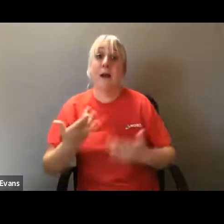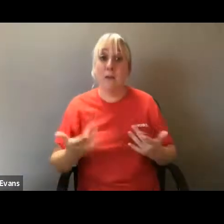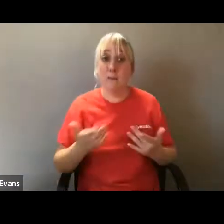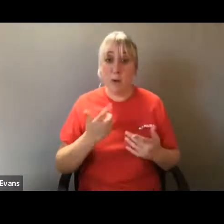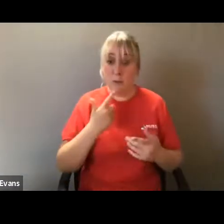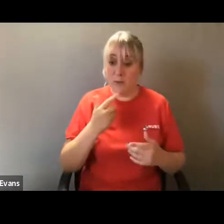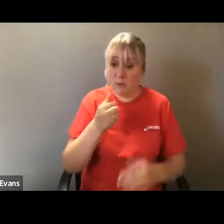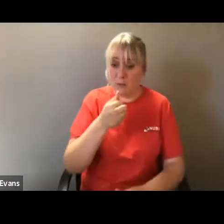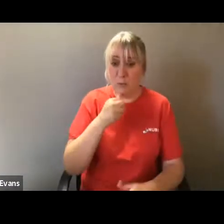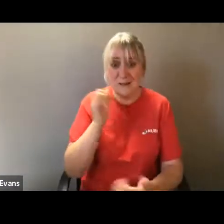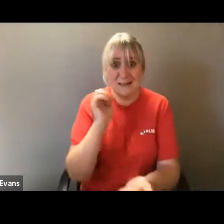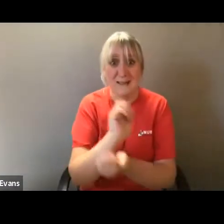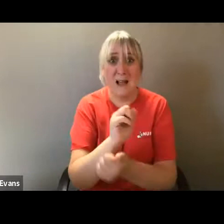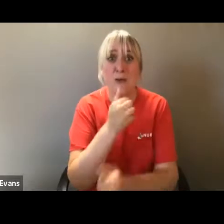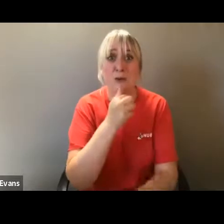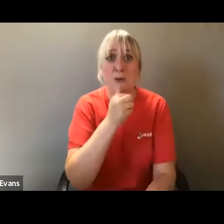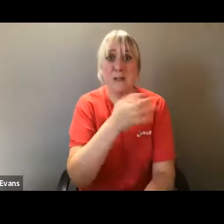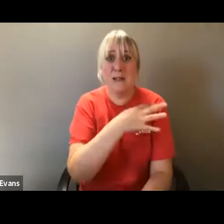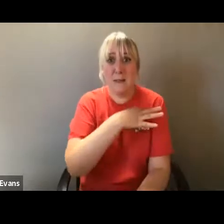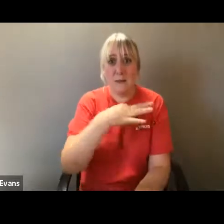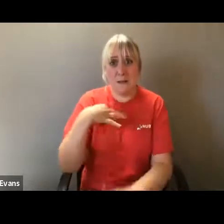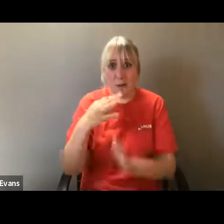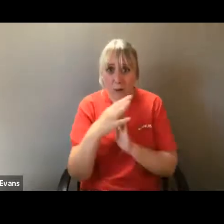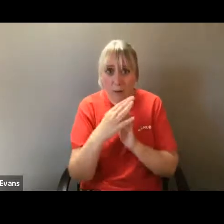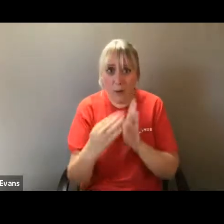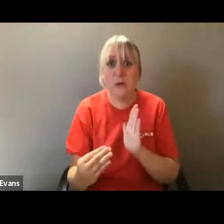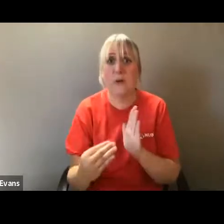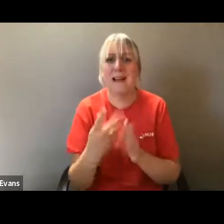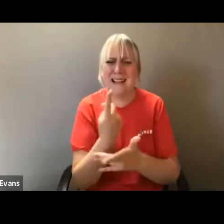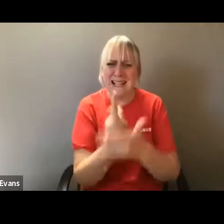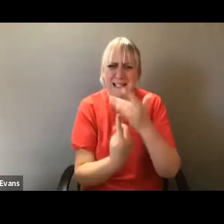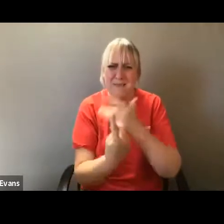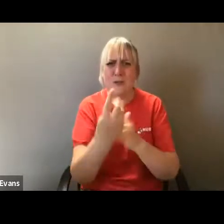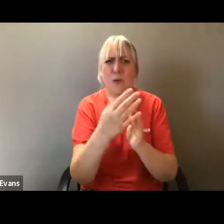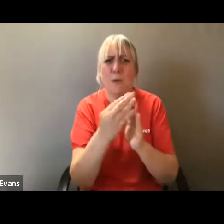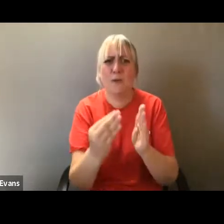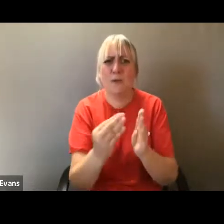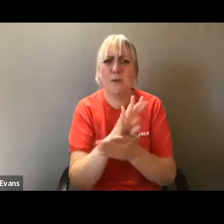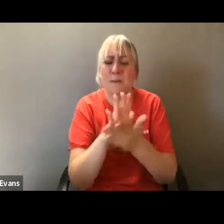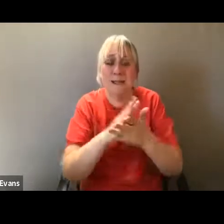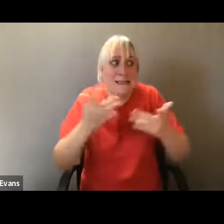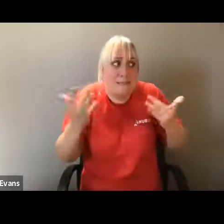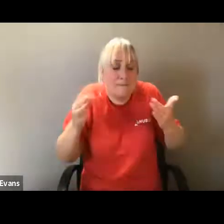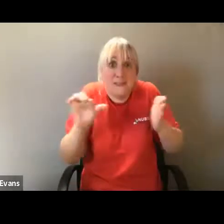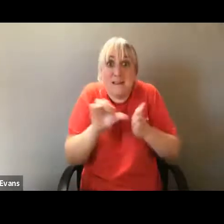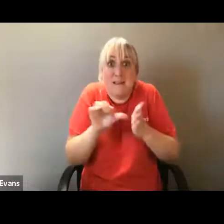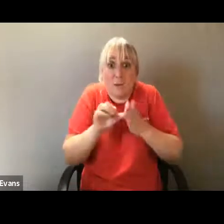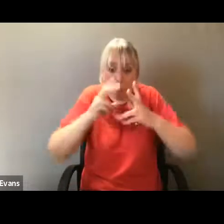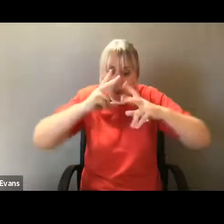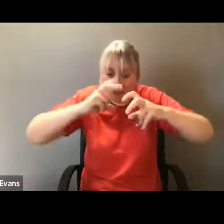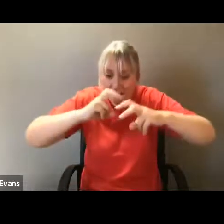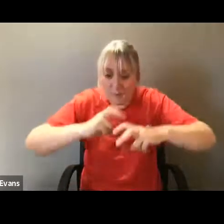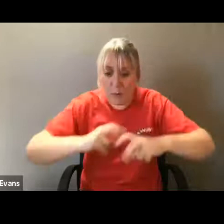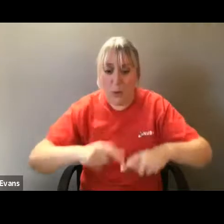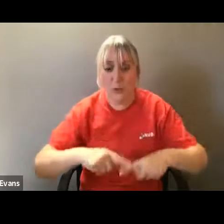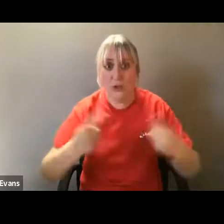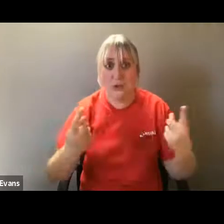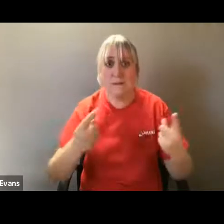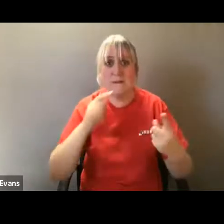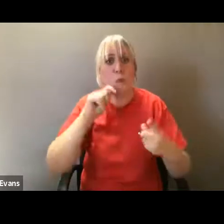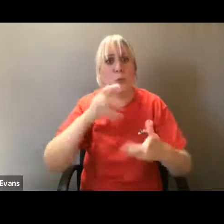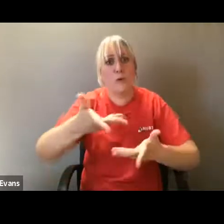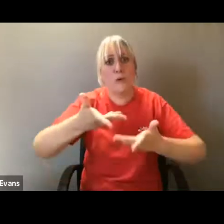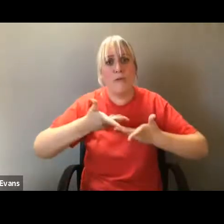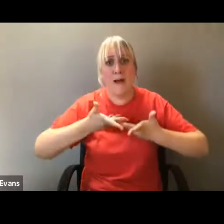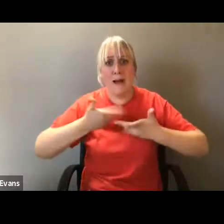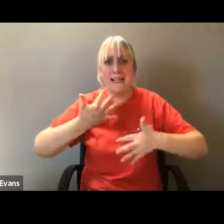and the individual models of mental distress, we are unable to explore alternatives that might bring this pain relief.